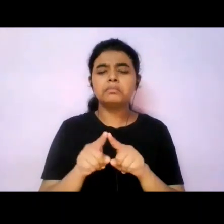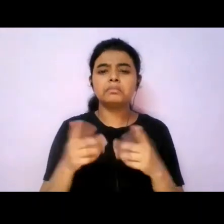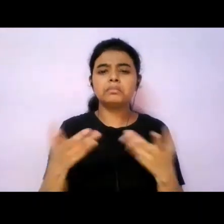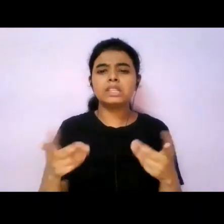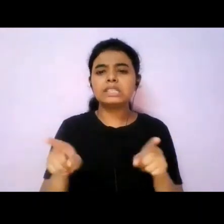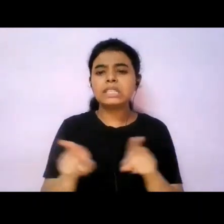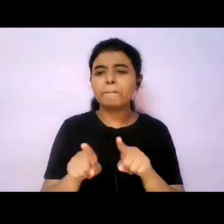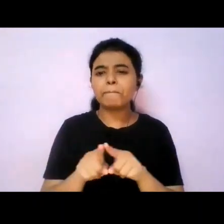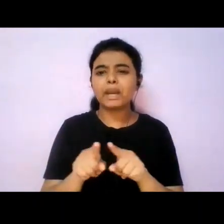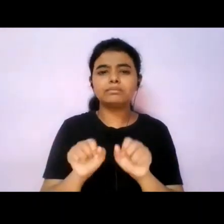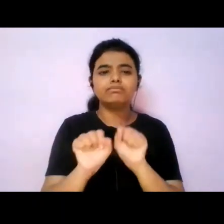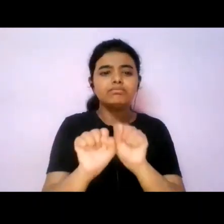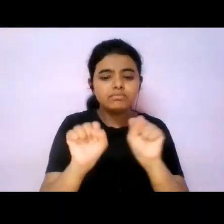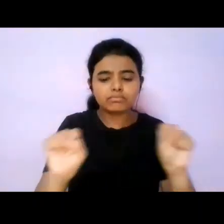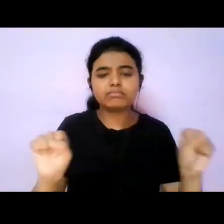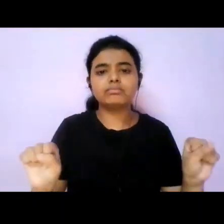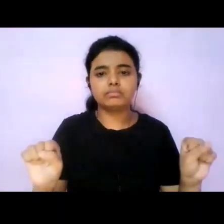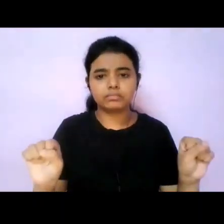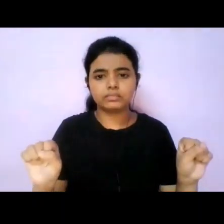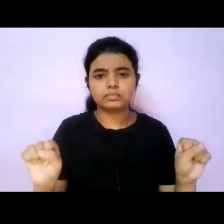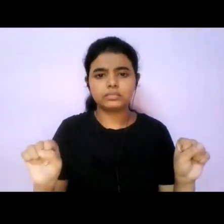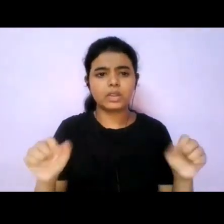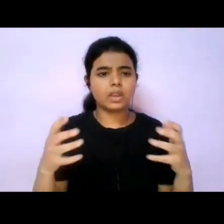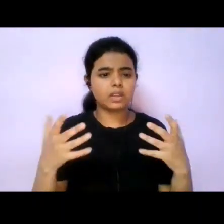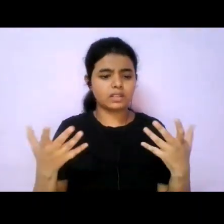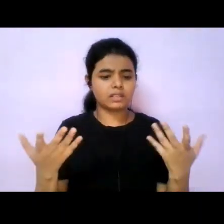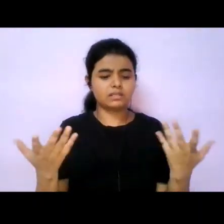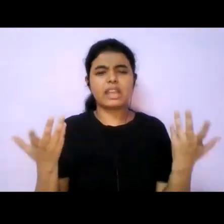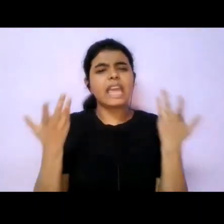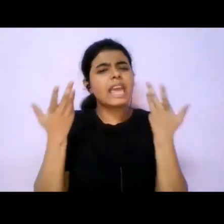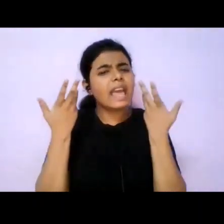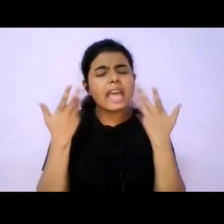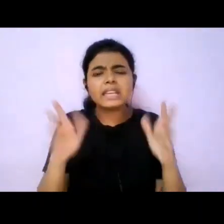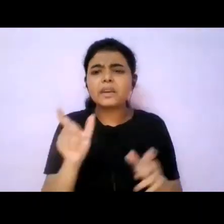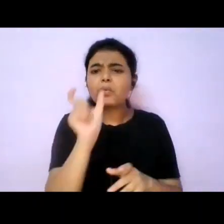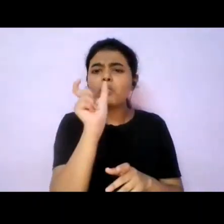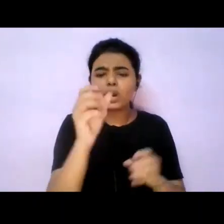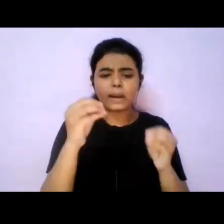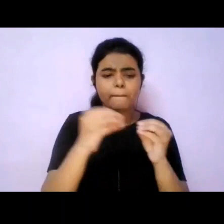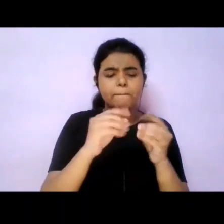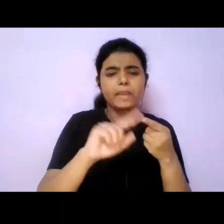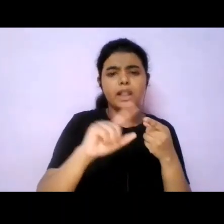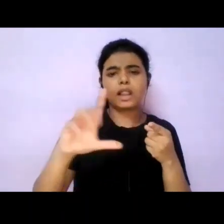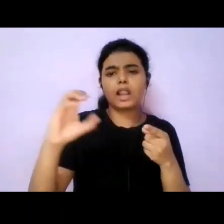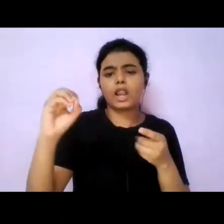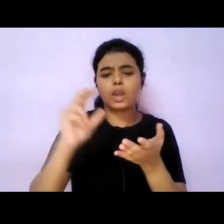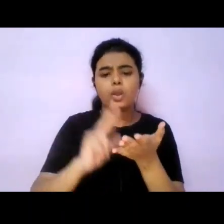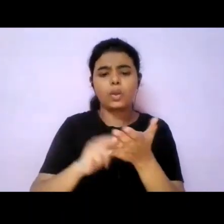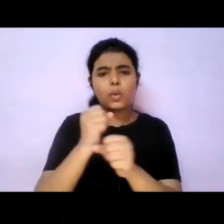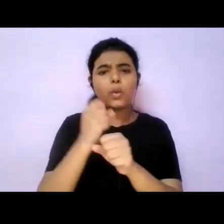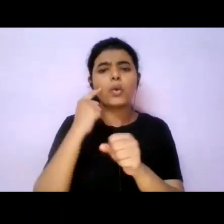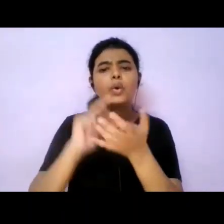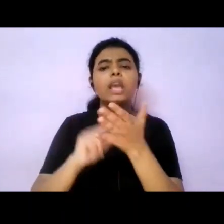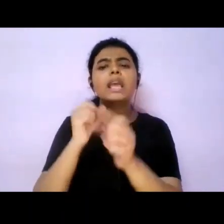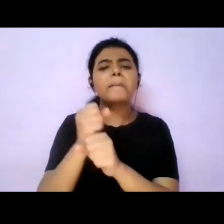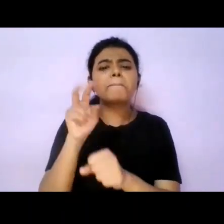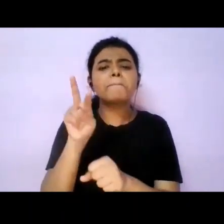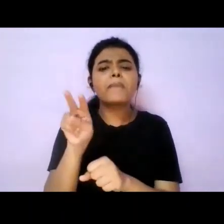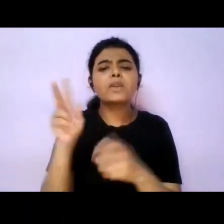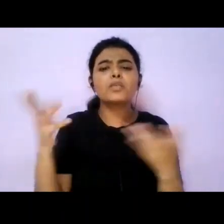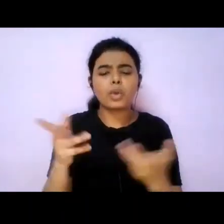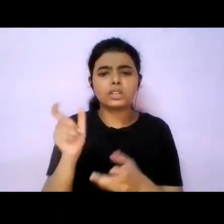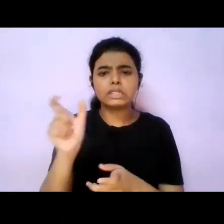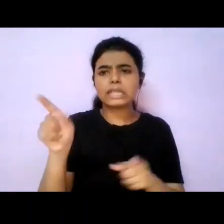belonging. And belonging is an interesting word because within the idea of belonging is the